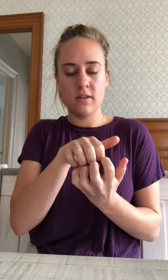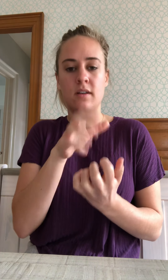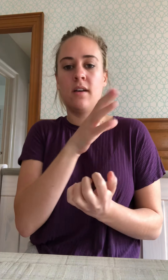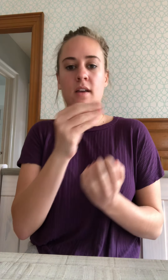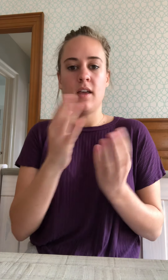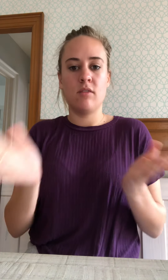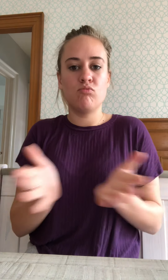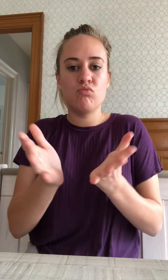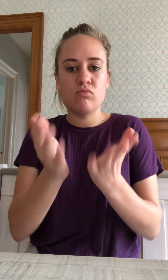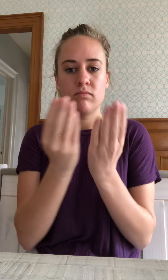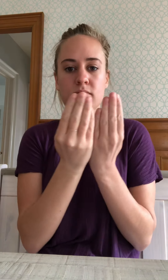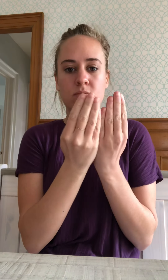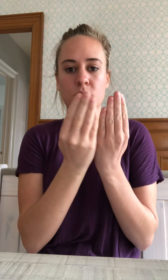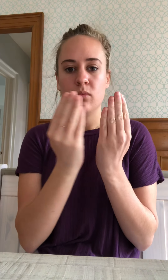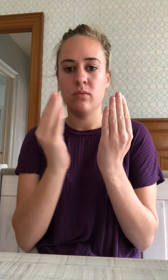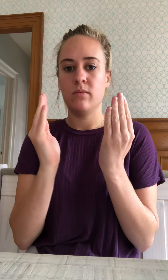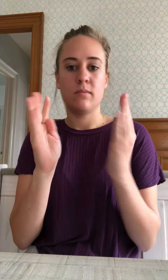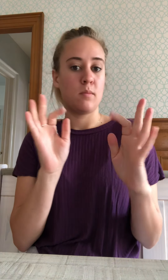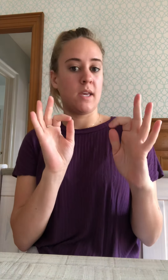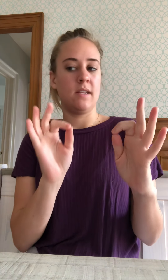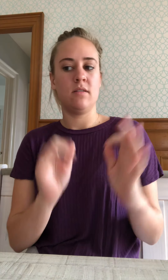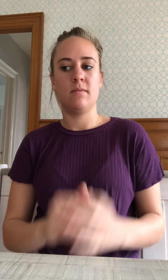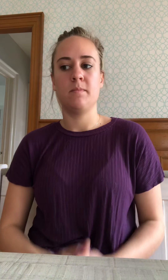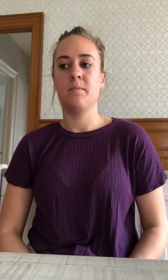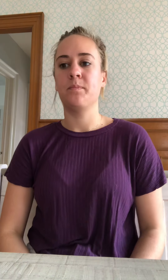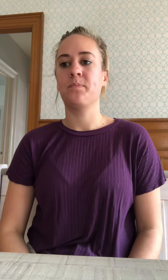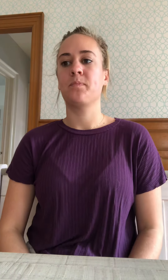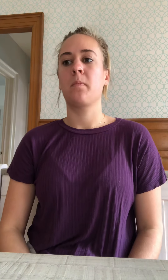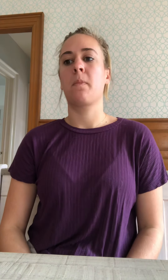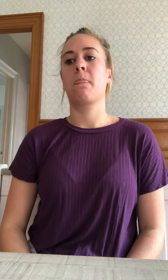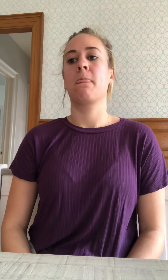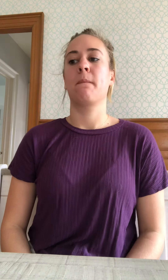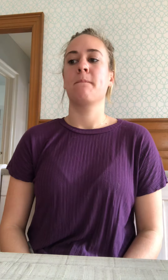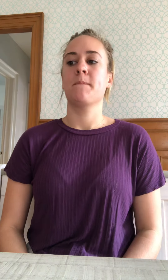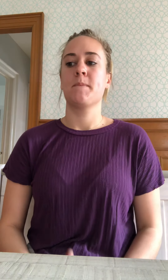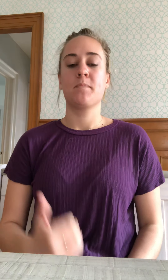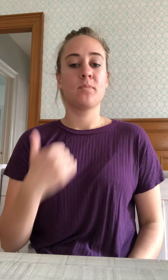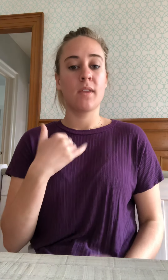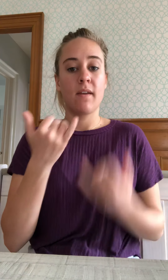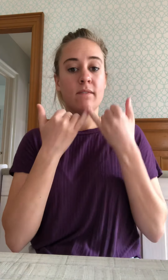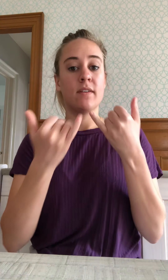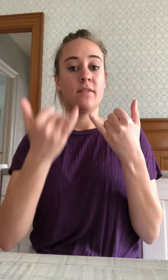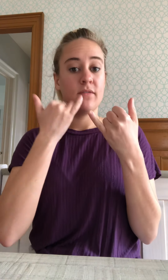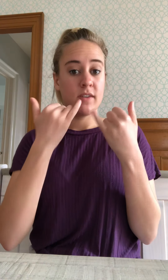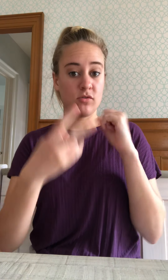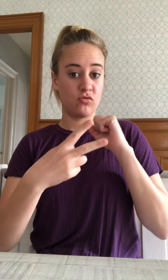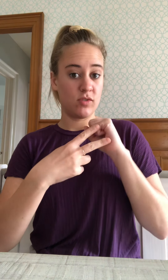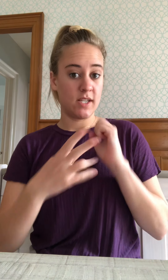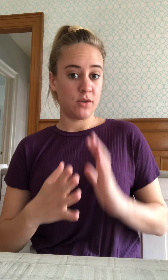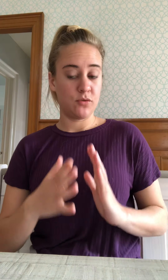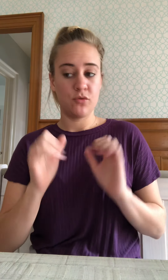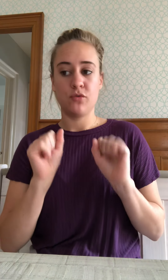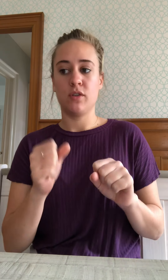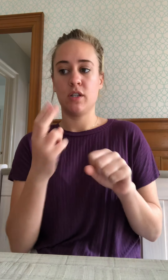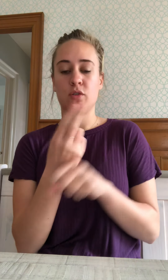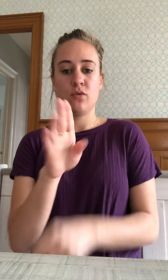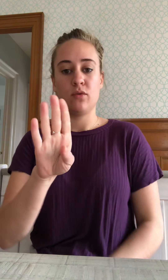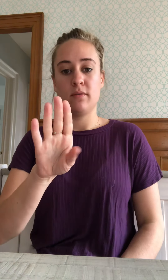to an ideal form. We have fixed retainers. They can be banded from mandibular cuspid